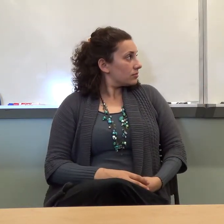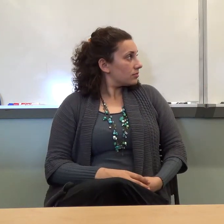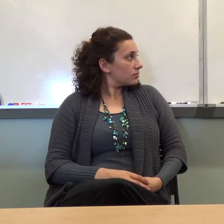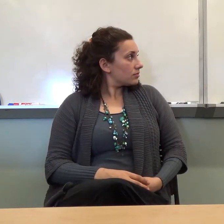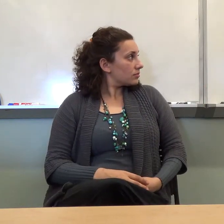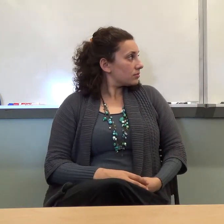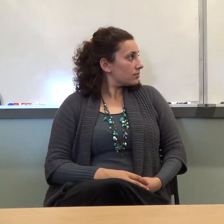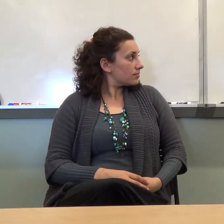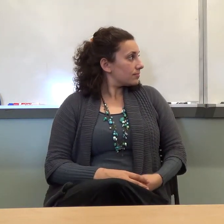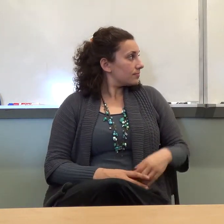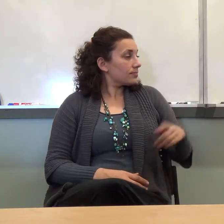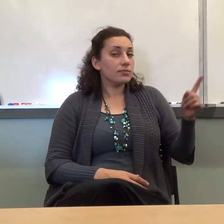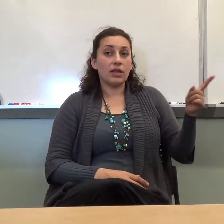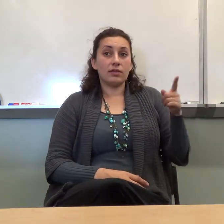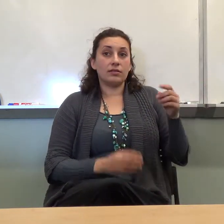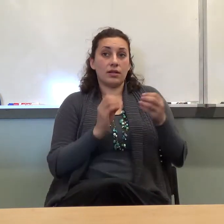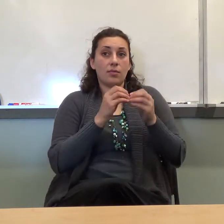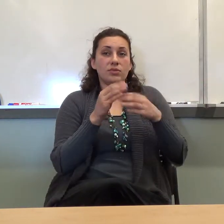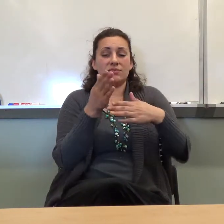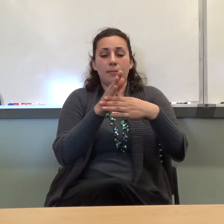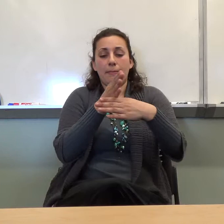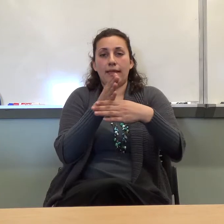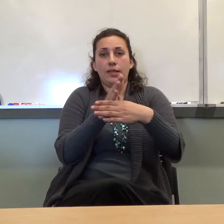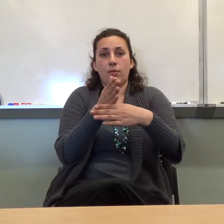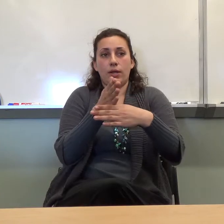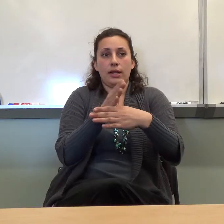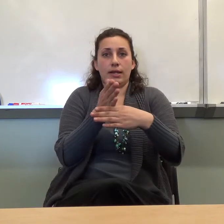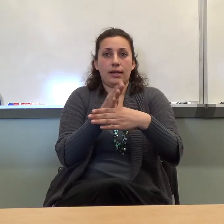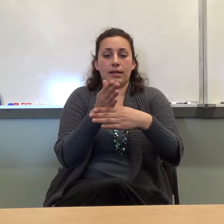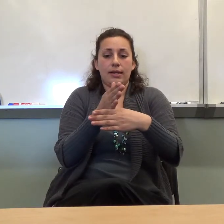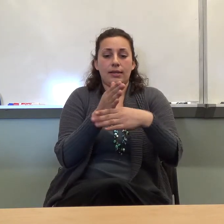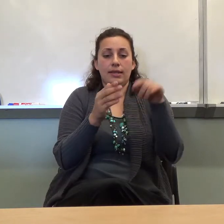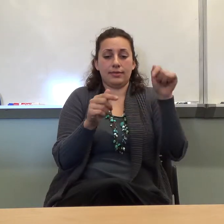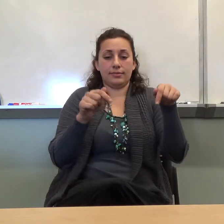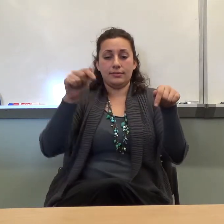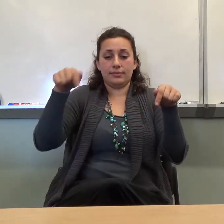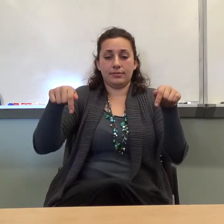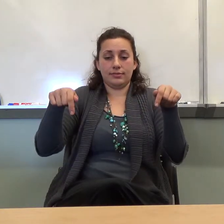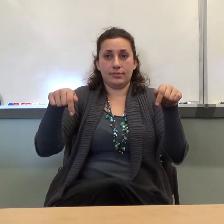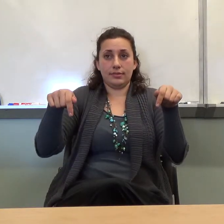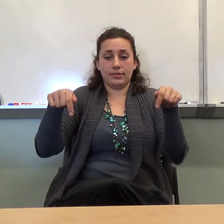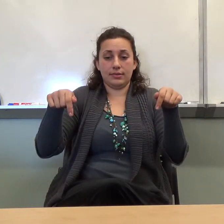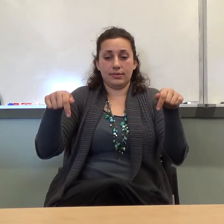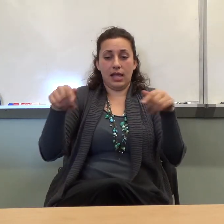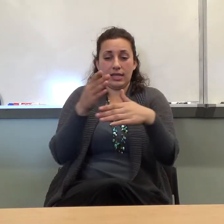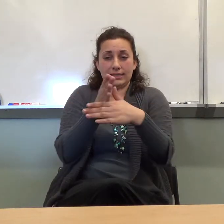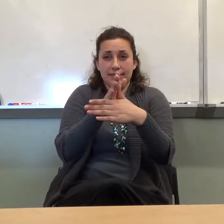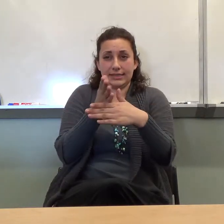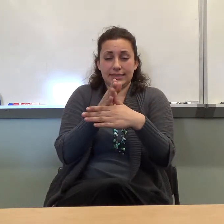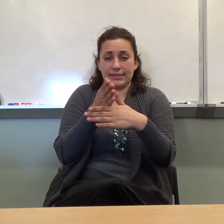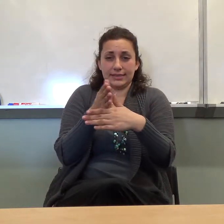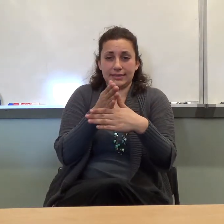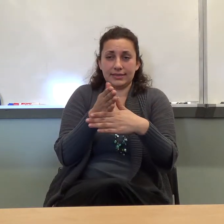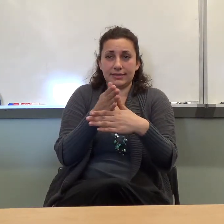But this one is going to be in between these two. It's going to be extremely close, but it will be to the right of that